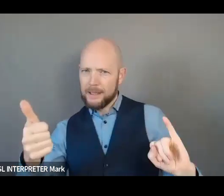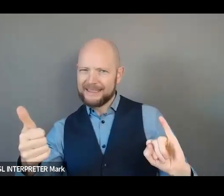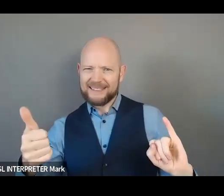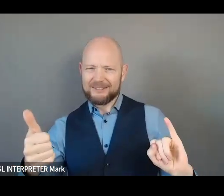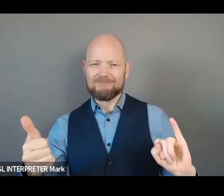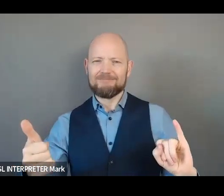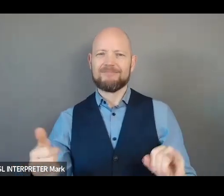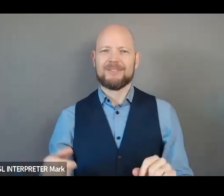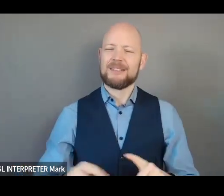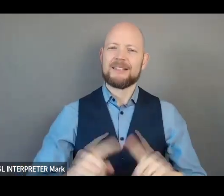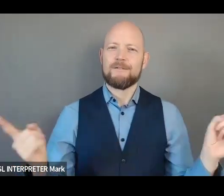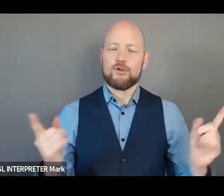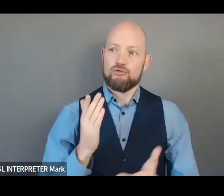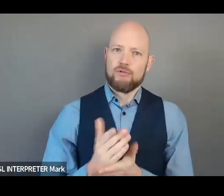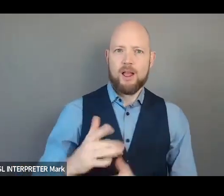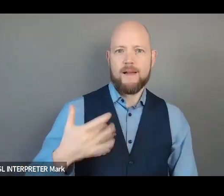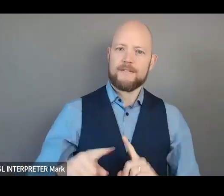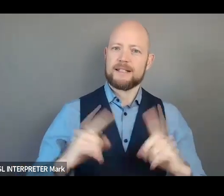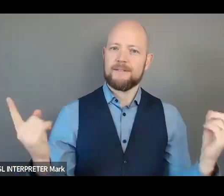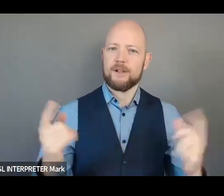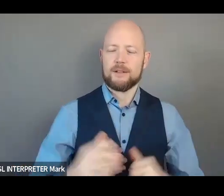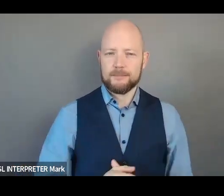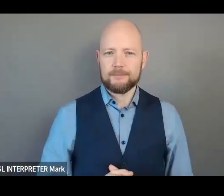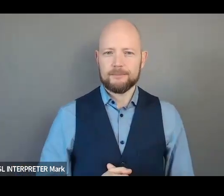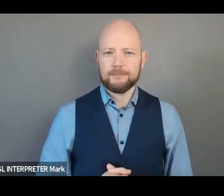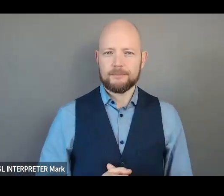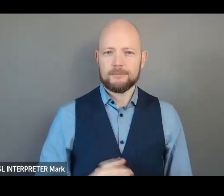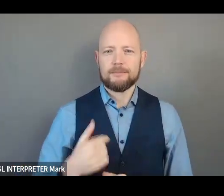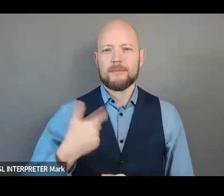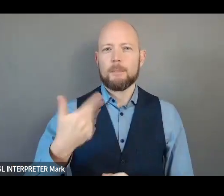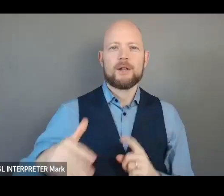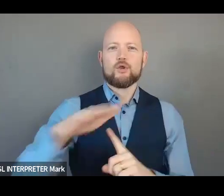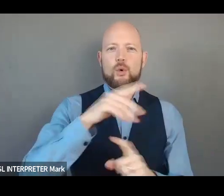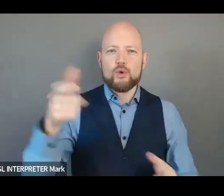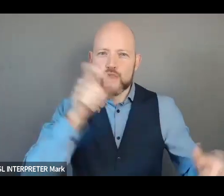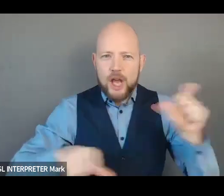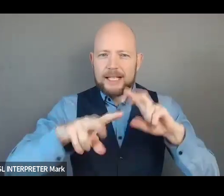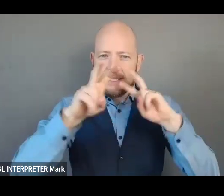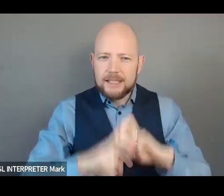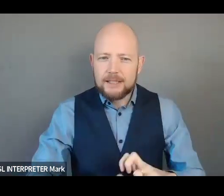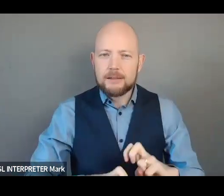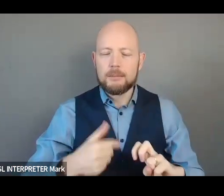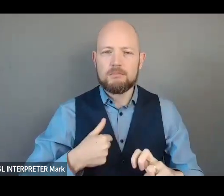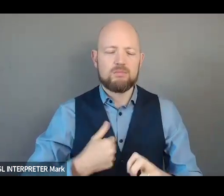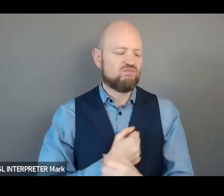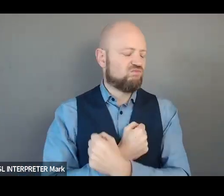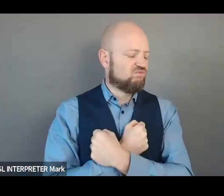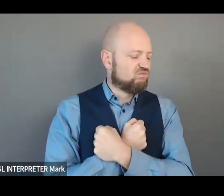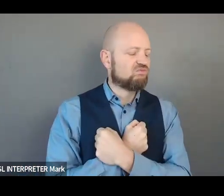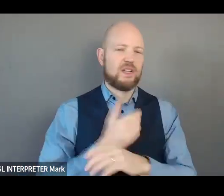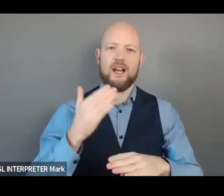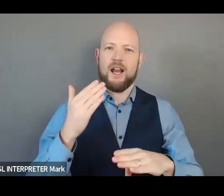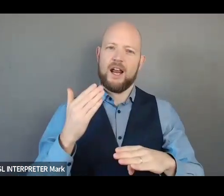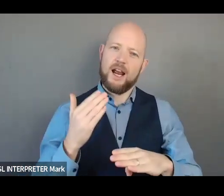to the social sciences, but I'm a really passionate advocate of action research, and in particular